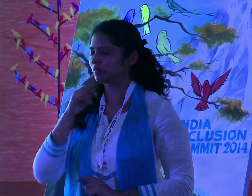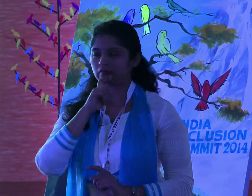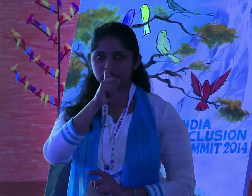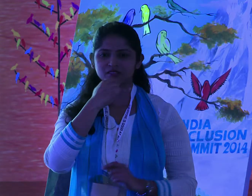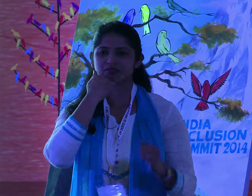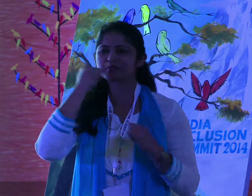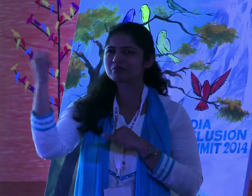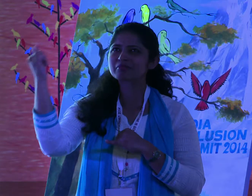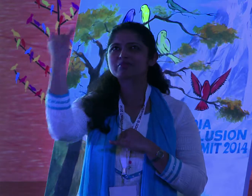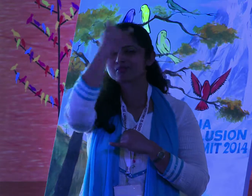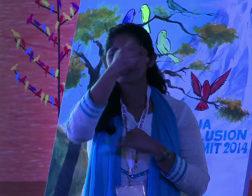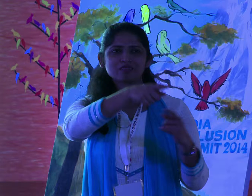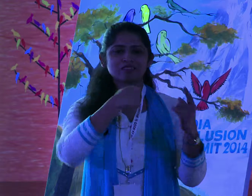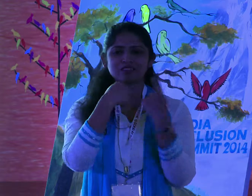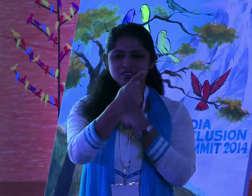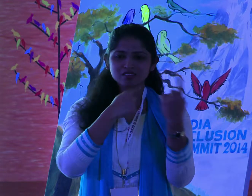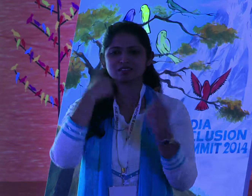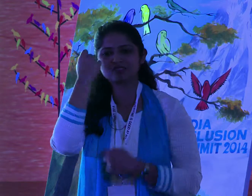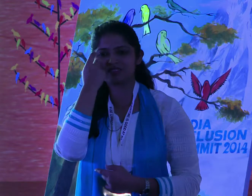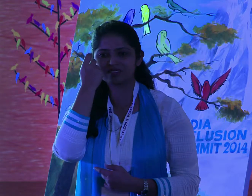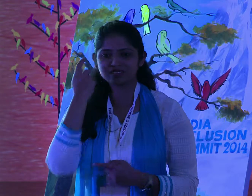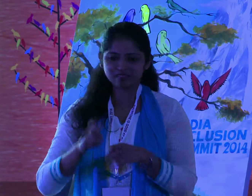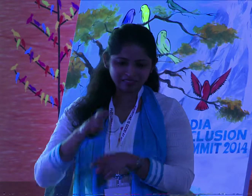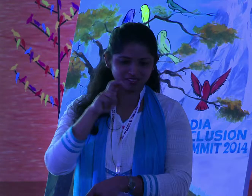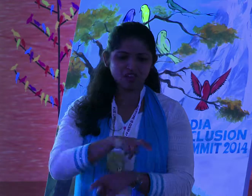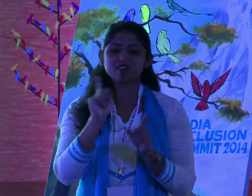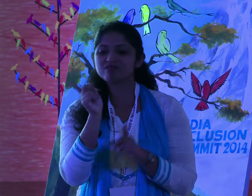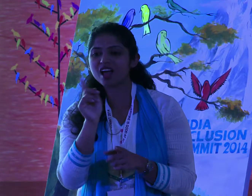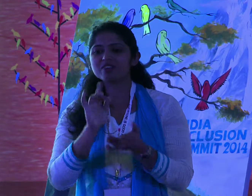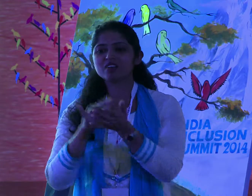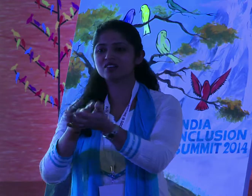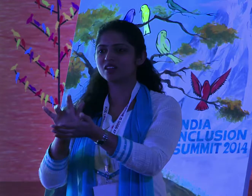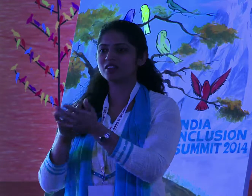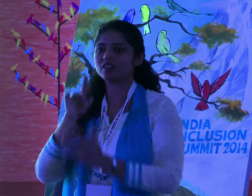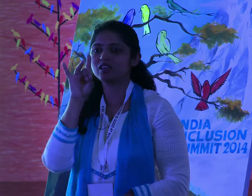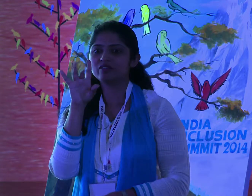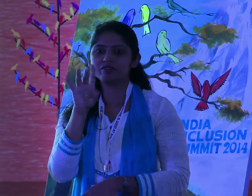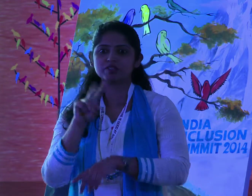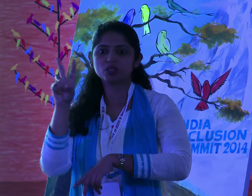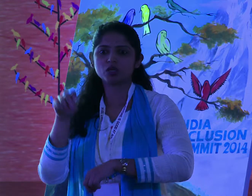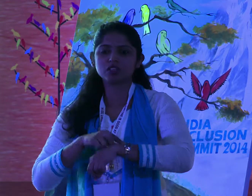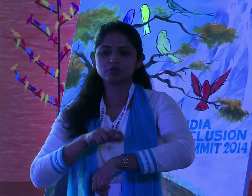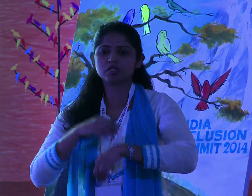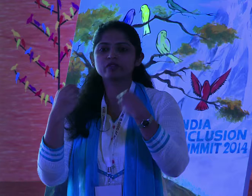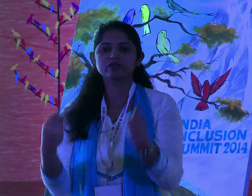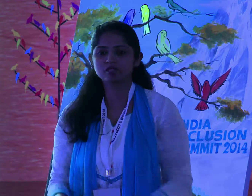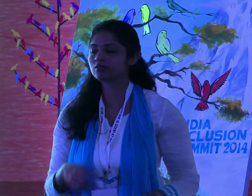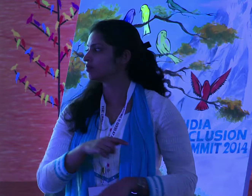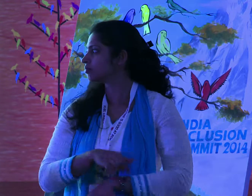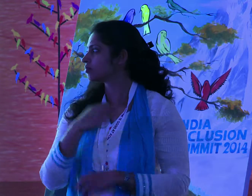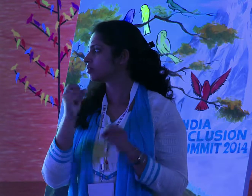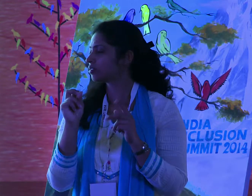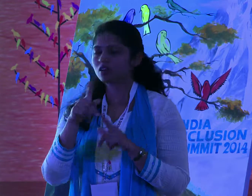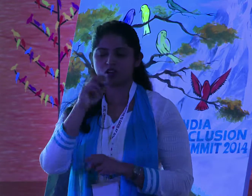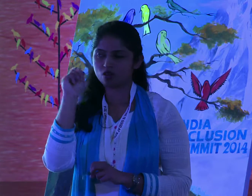fro, talking to him, trying to understand where that man was who had come to pick me up, went for around 15-20 minutes. Finally, I was fed up. I told him, give